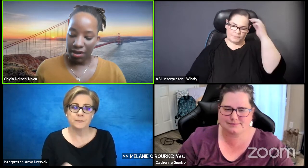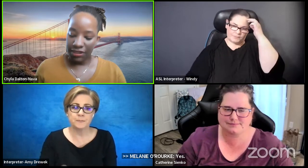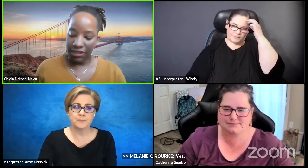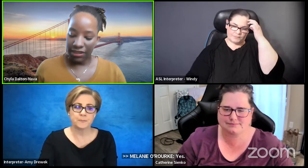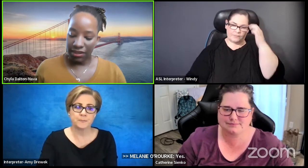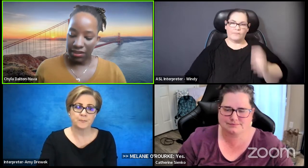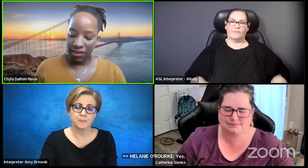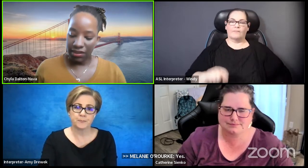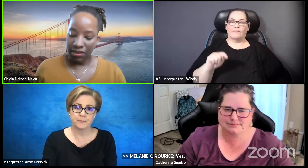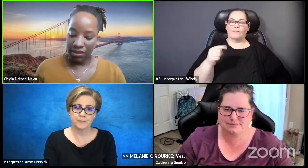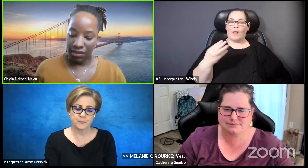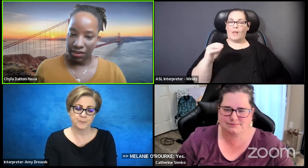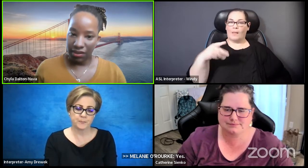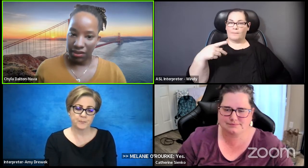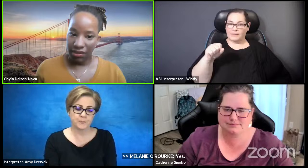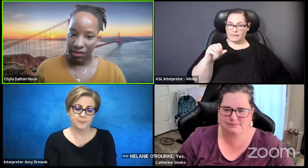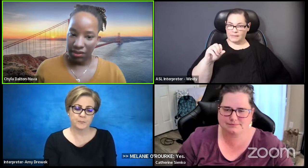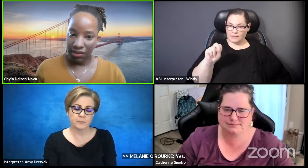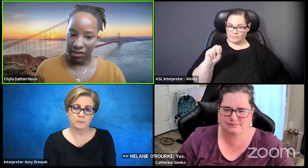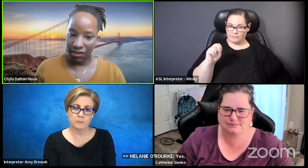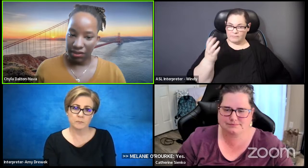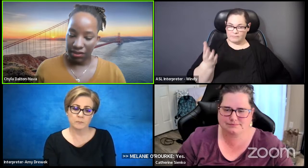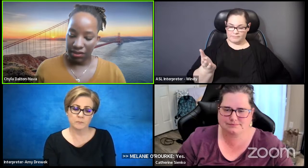Commissioner Thompson, Yes.